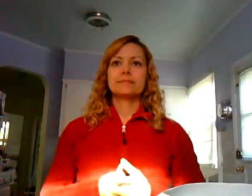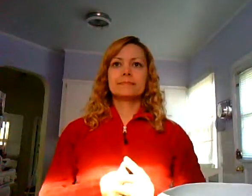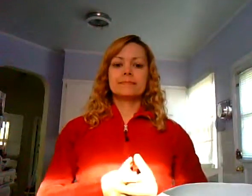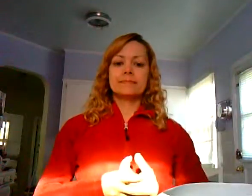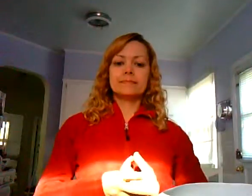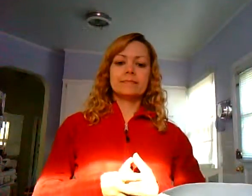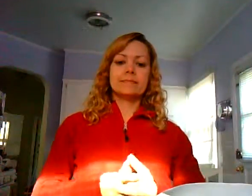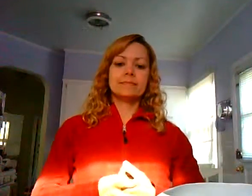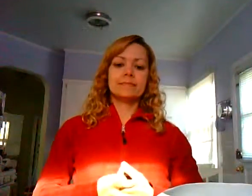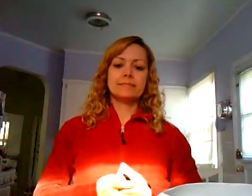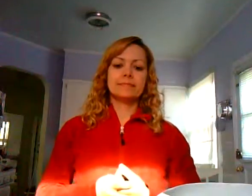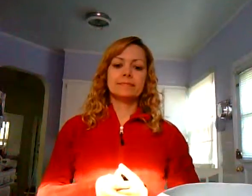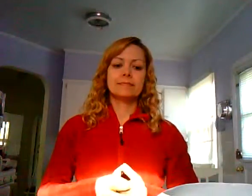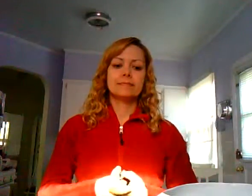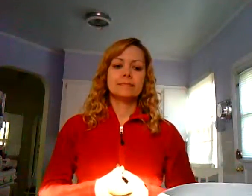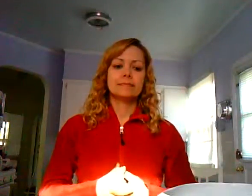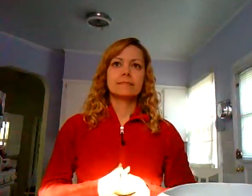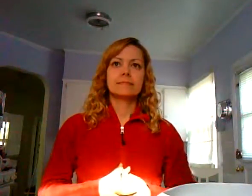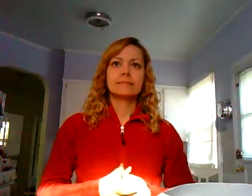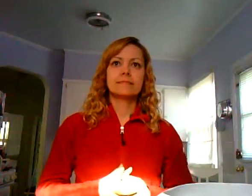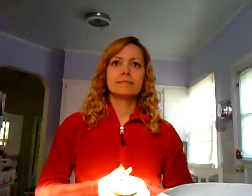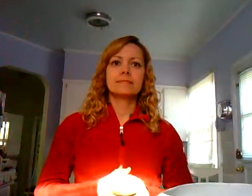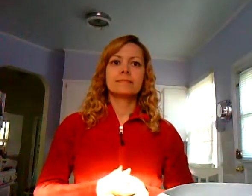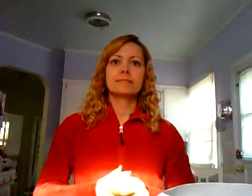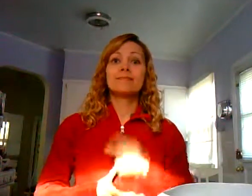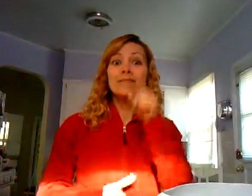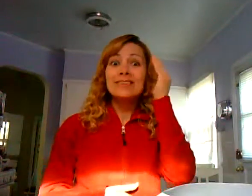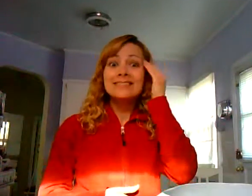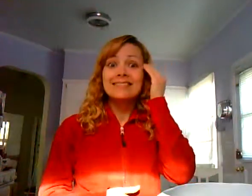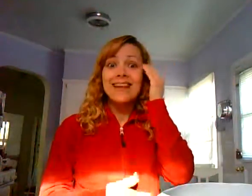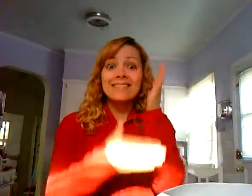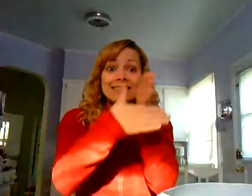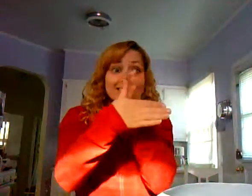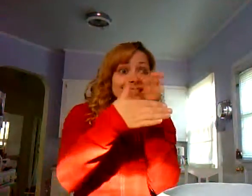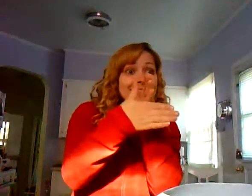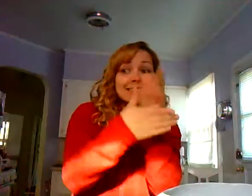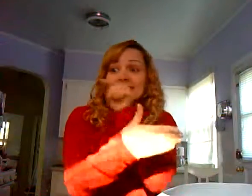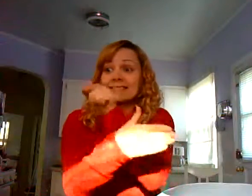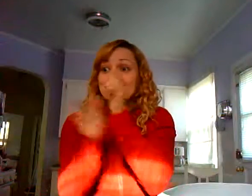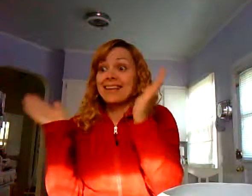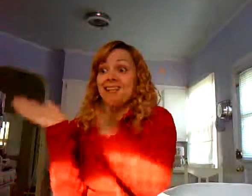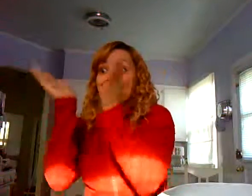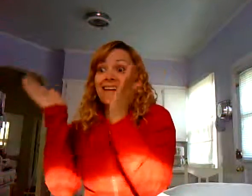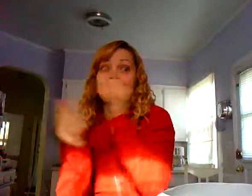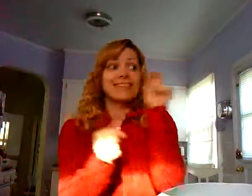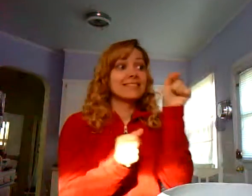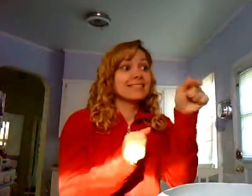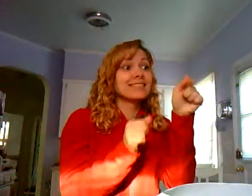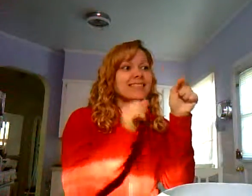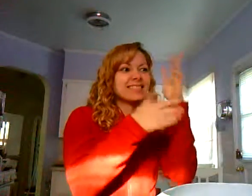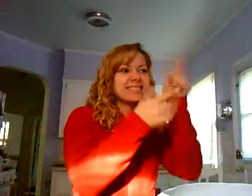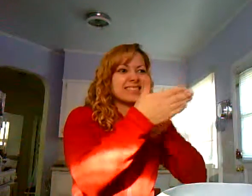secret except to come to light. You know between encouragement